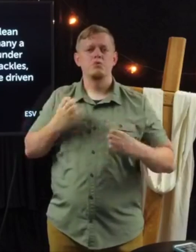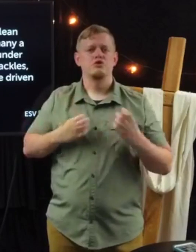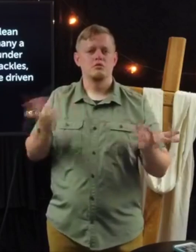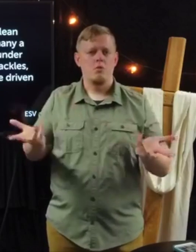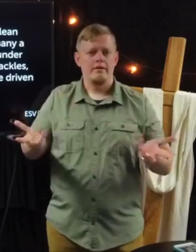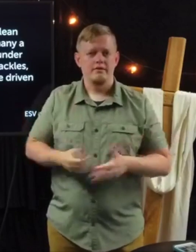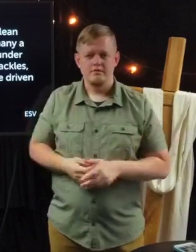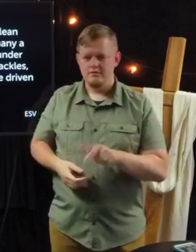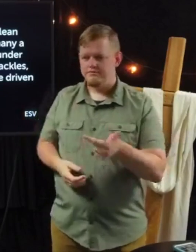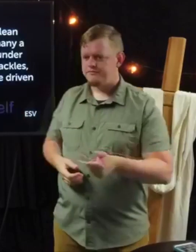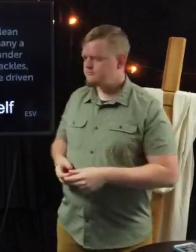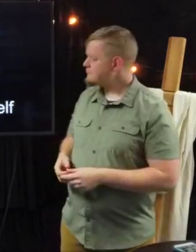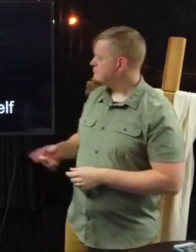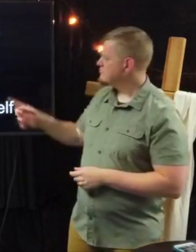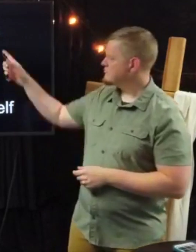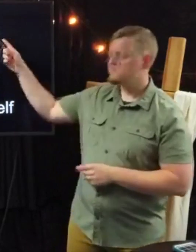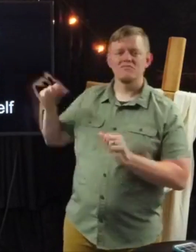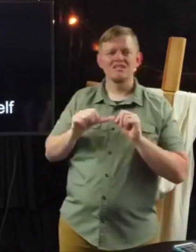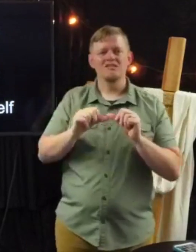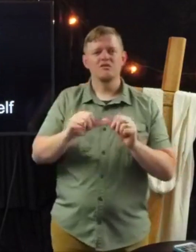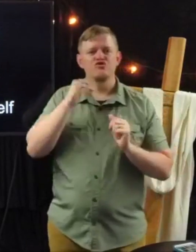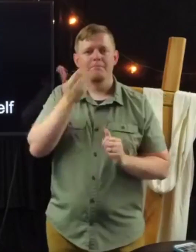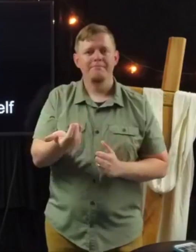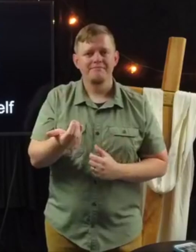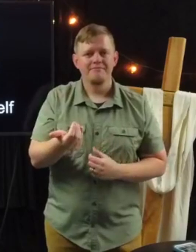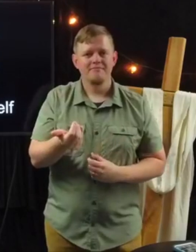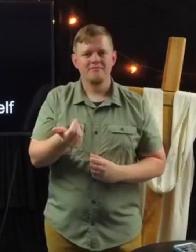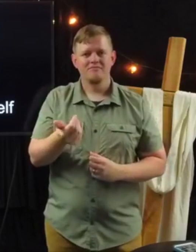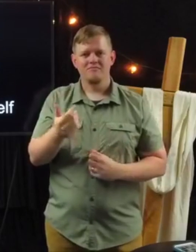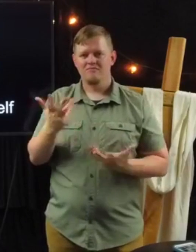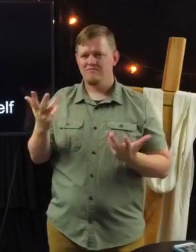His experiences, his emotions would have been constant shame,